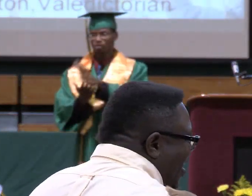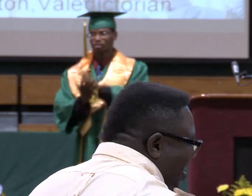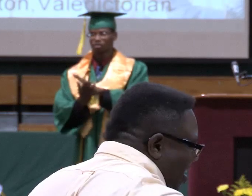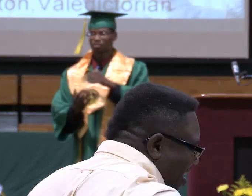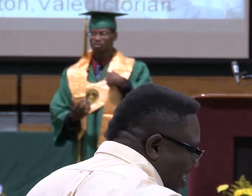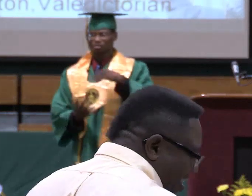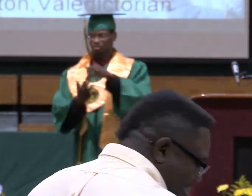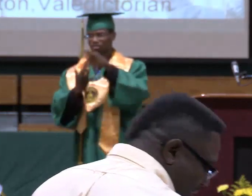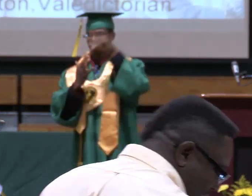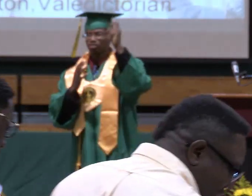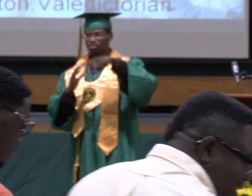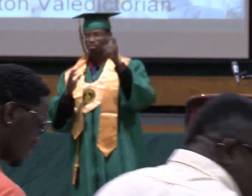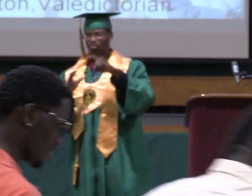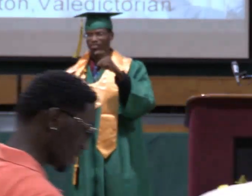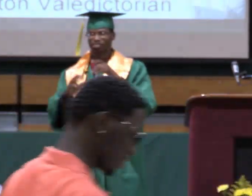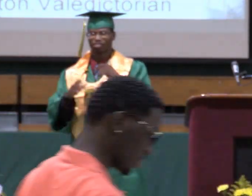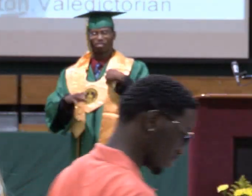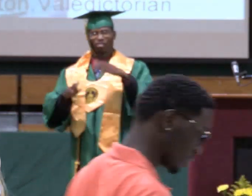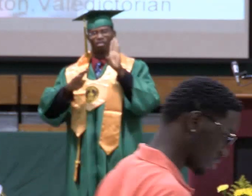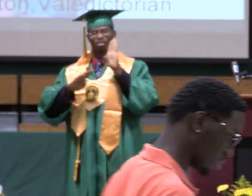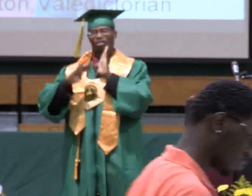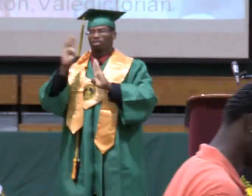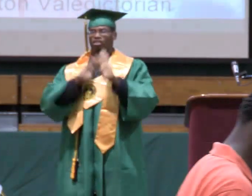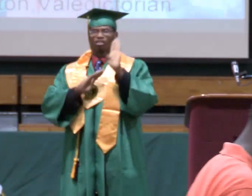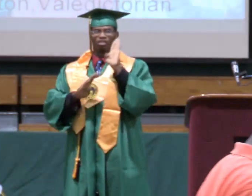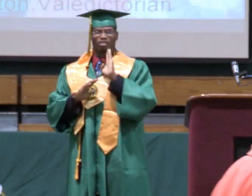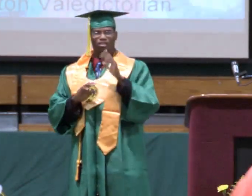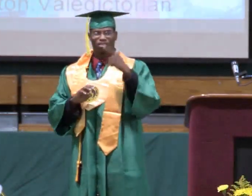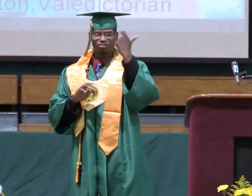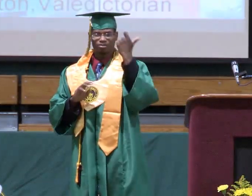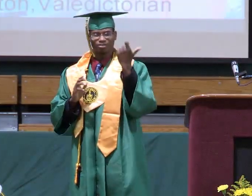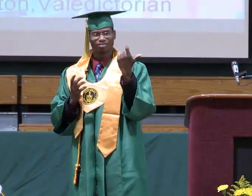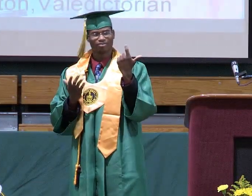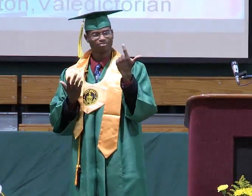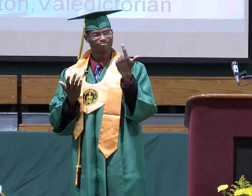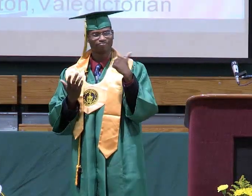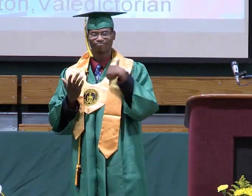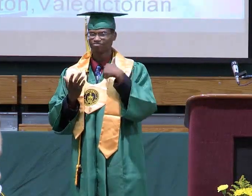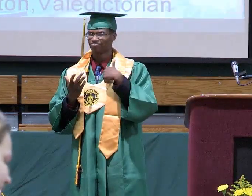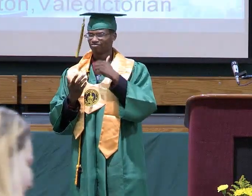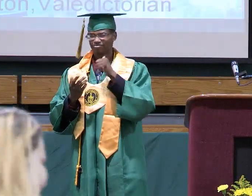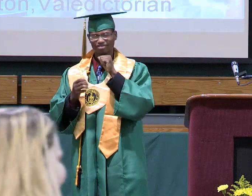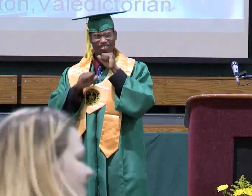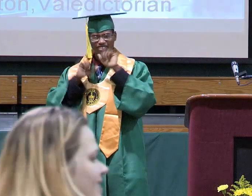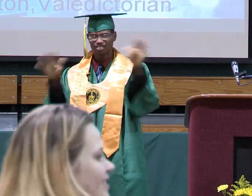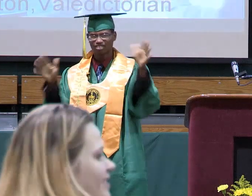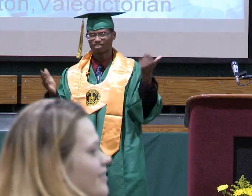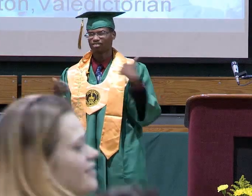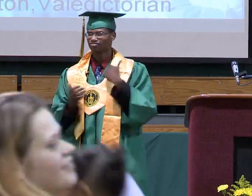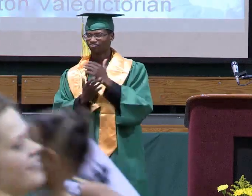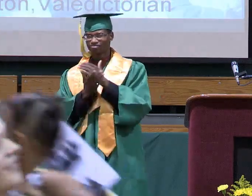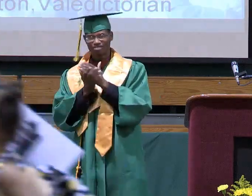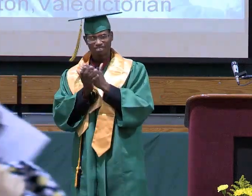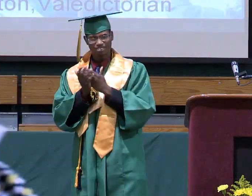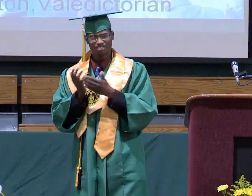When I was young, I attended public school, and I found myself in special needs classes, and I experienced a lot of frustration